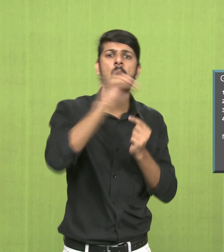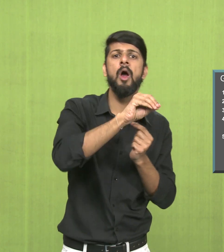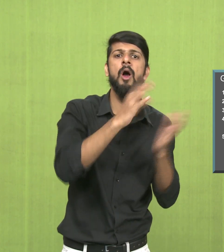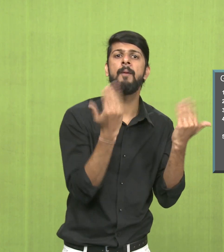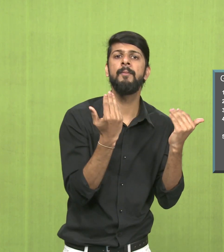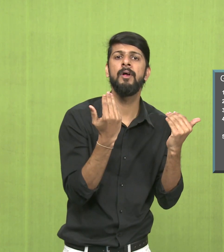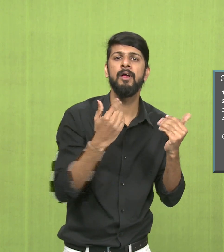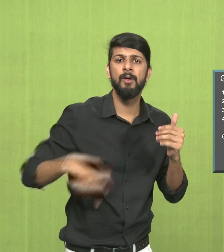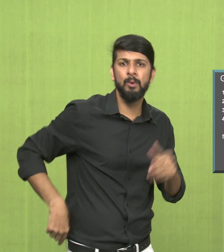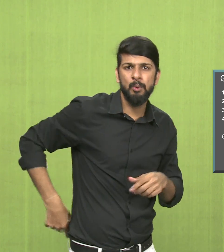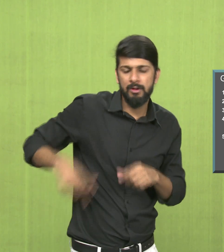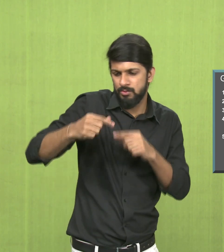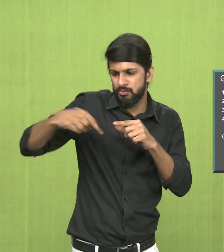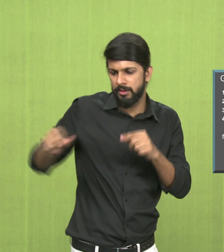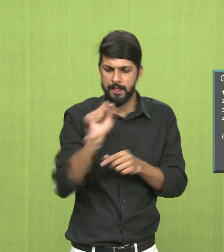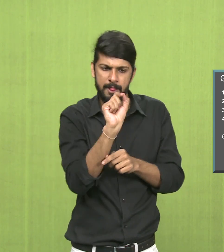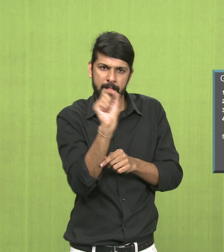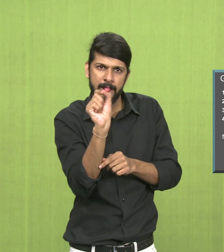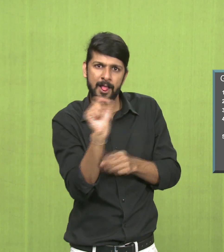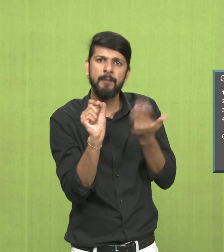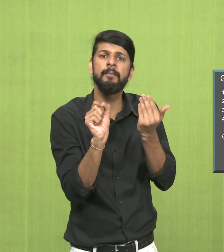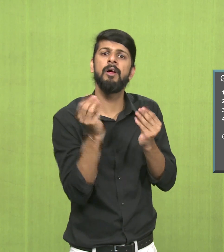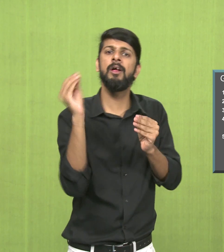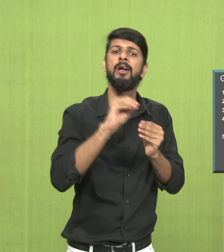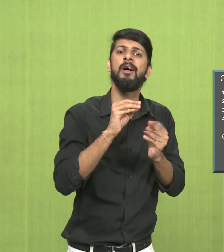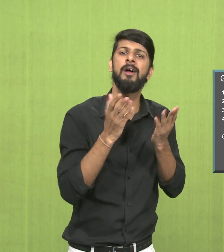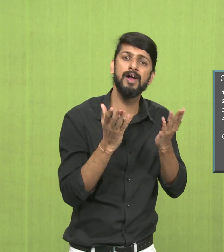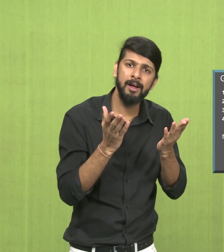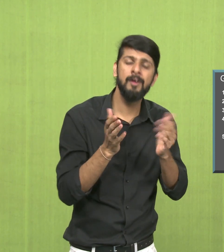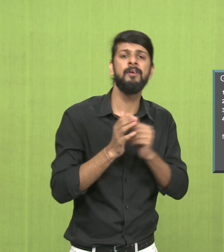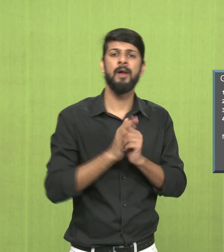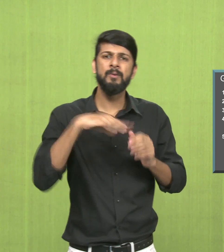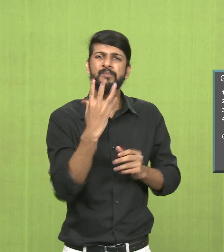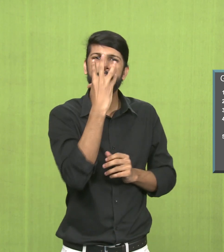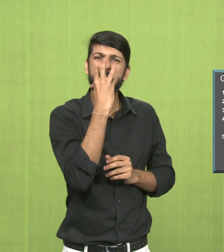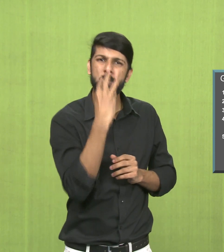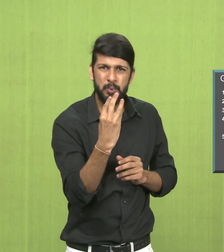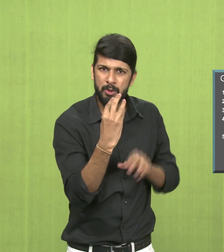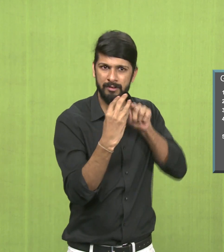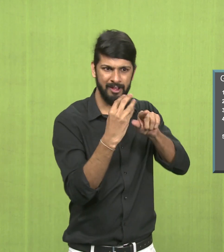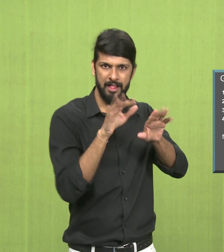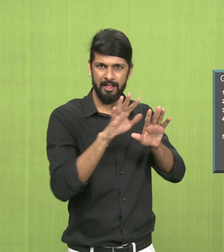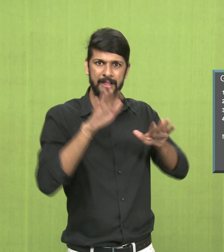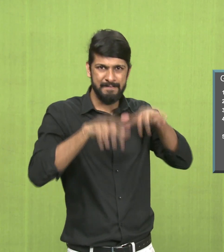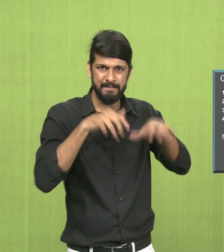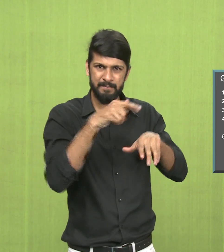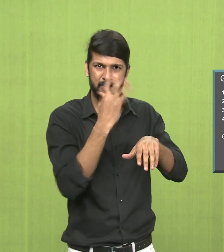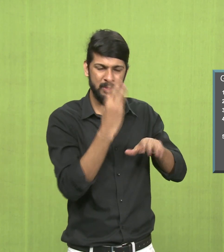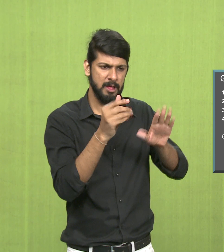there is some additional work with the brush or the pencil. For example, the tail can be added, the face can be